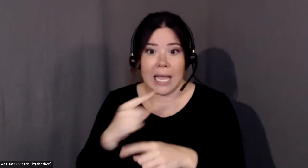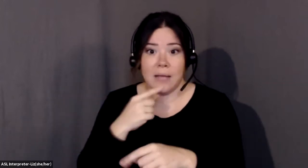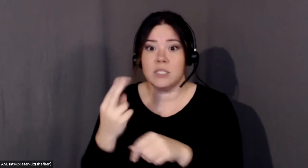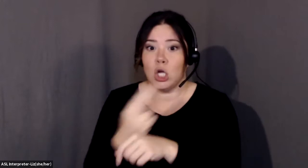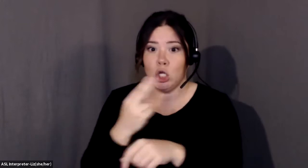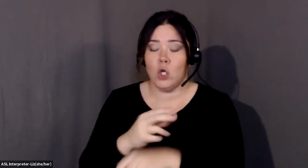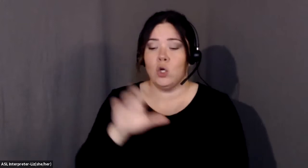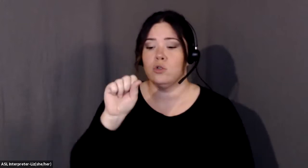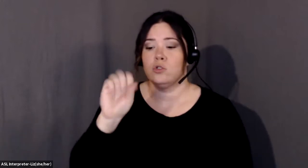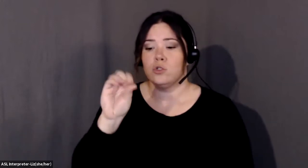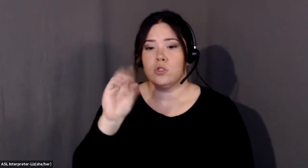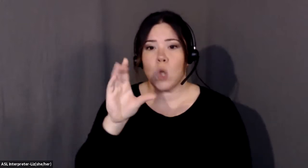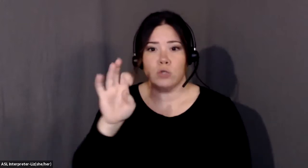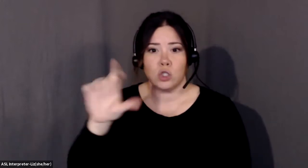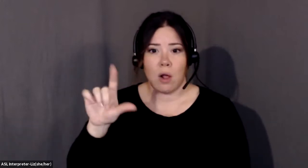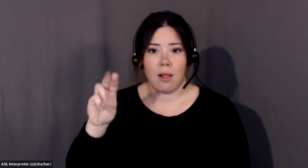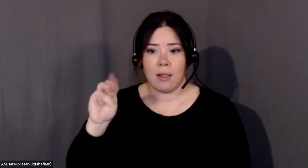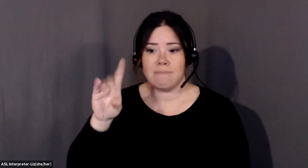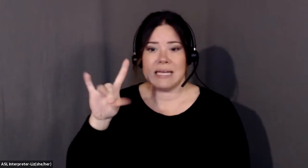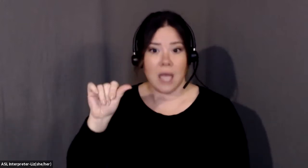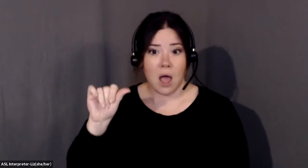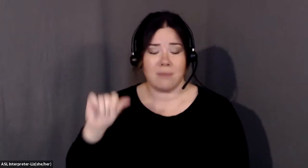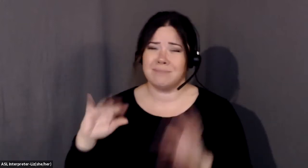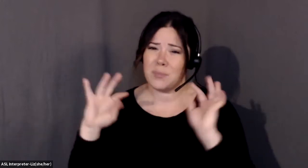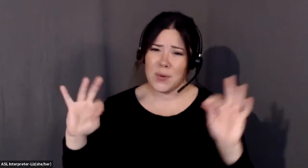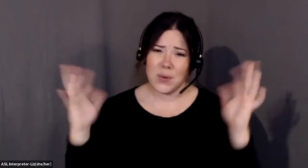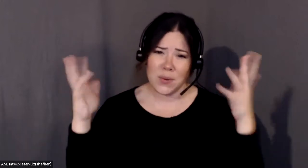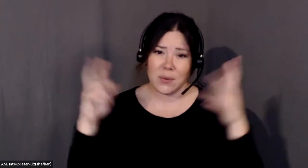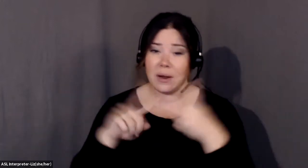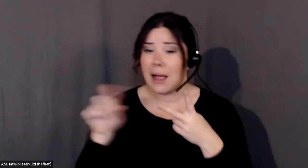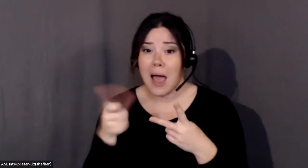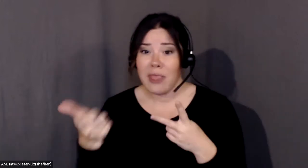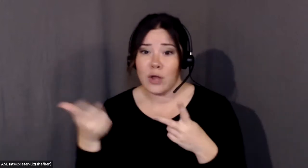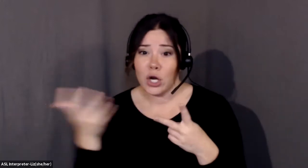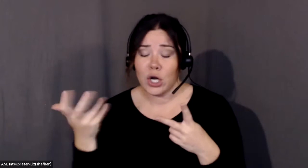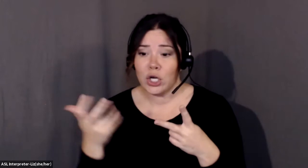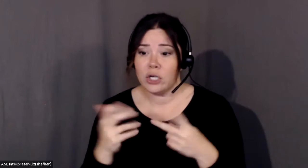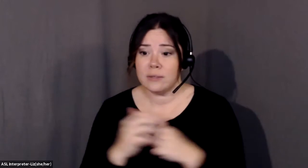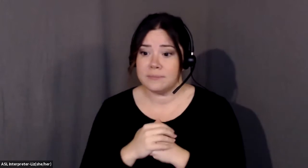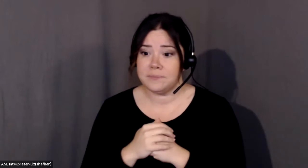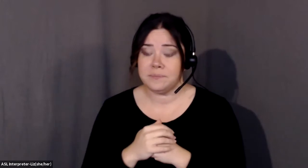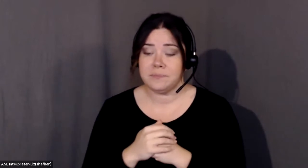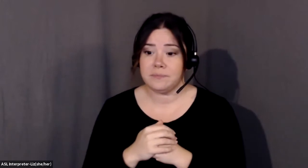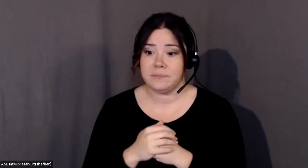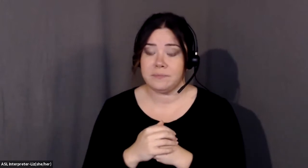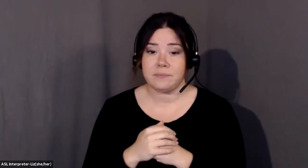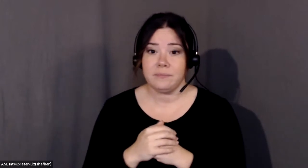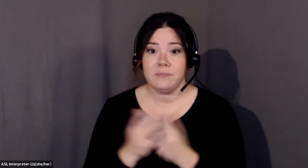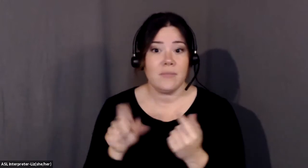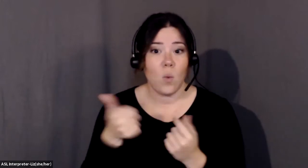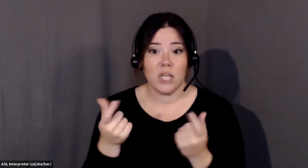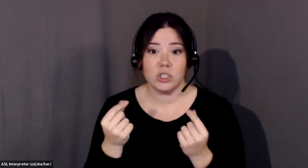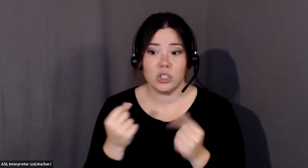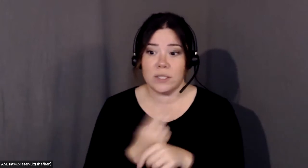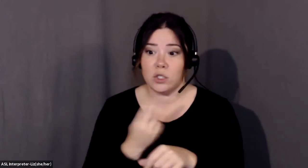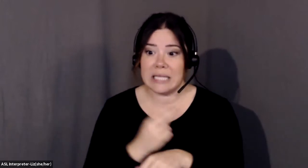media. Woohoo! What else do we have? Tell us some of the other things other centers for independent living are doing and